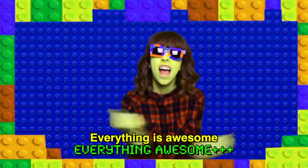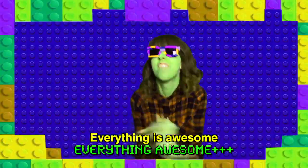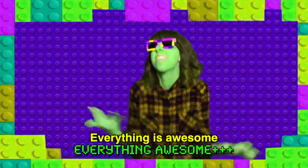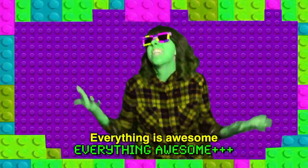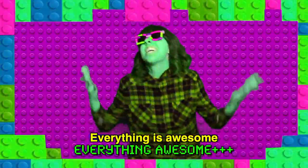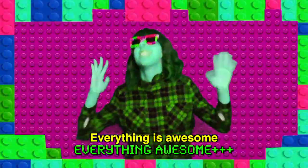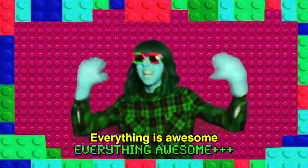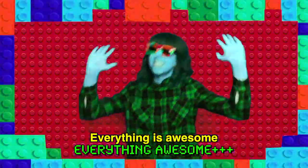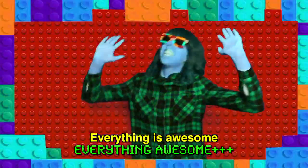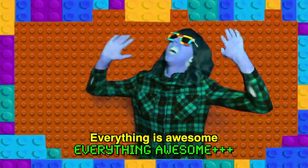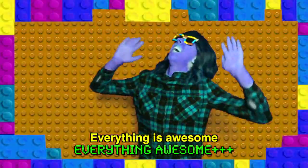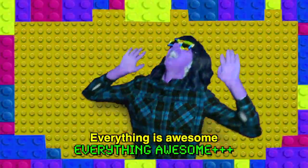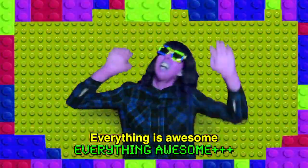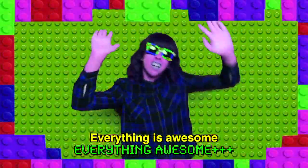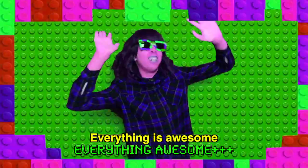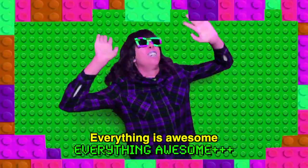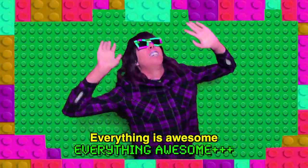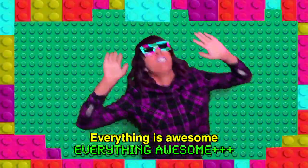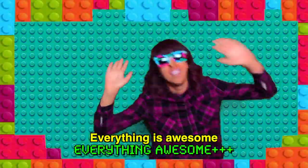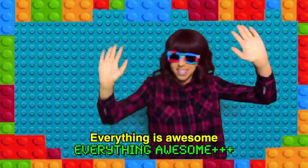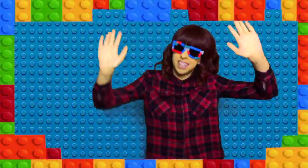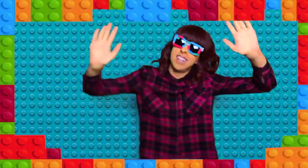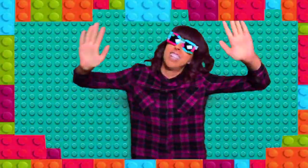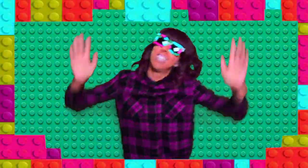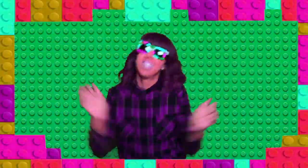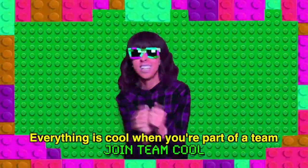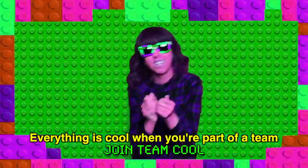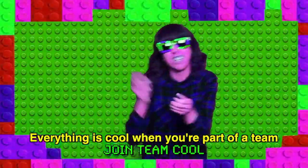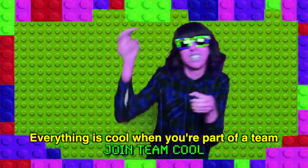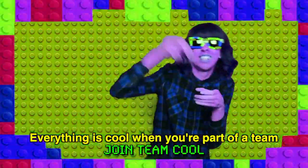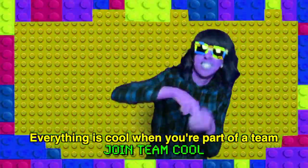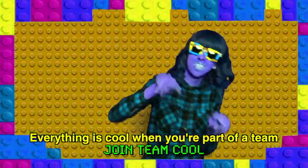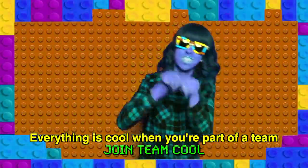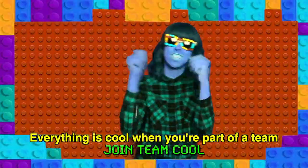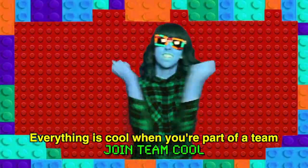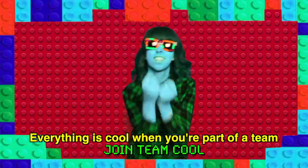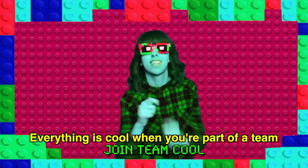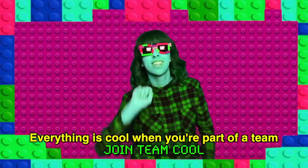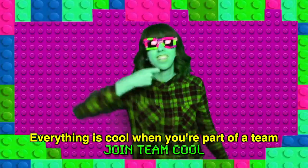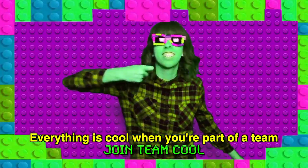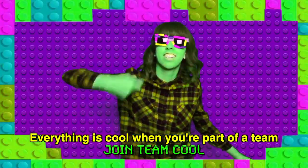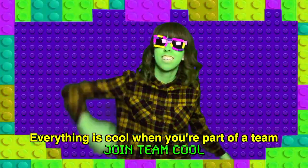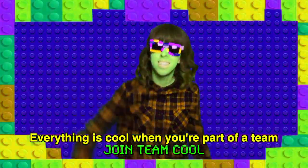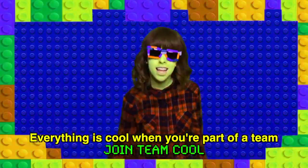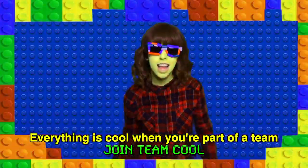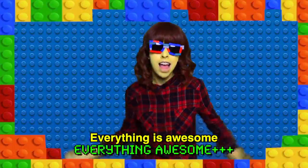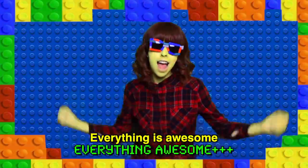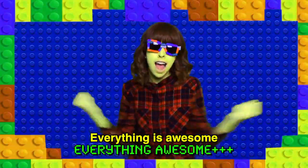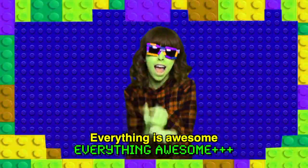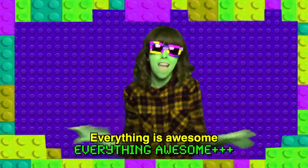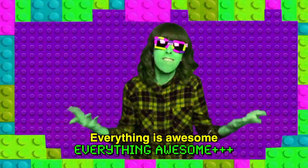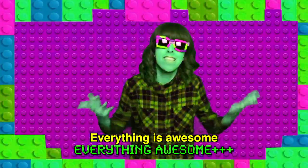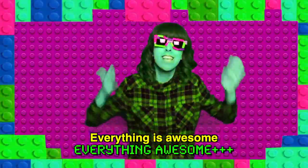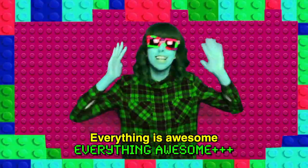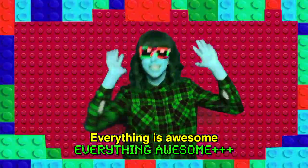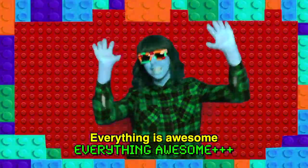Everything is awesome, everything is cool when you're part of a team Everything is